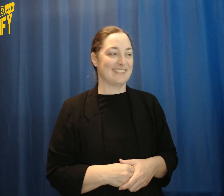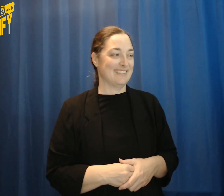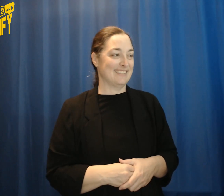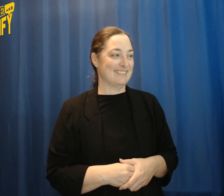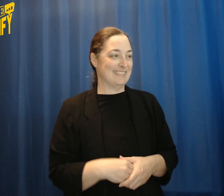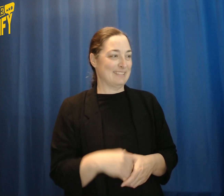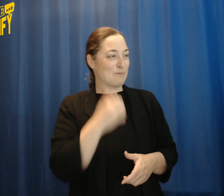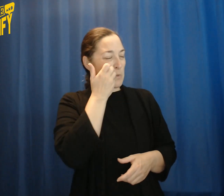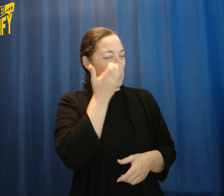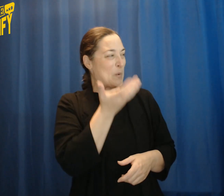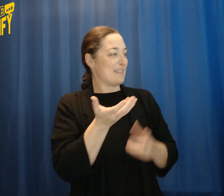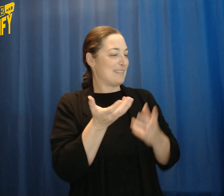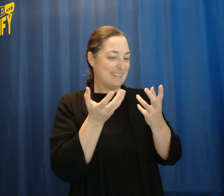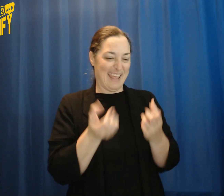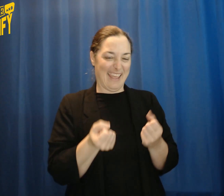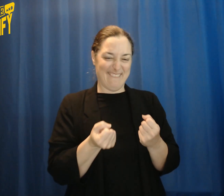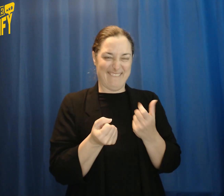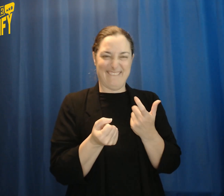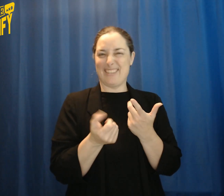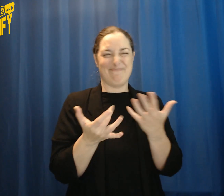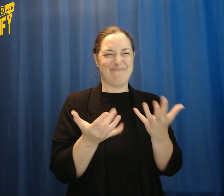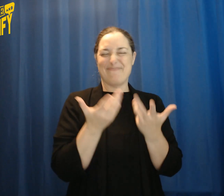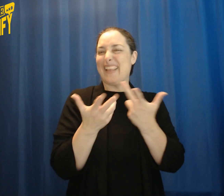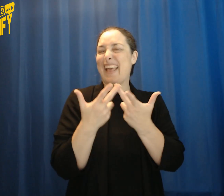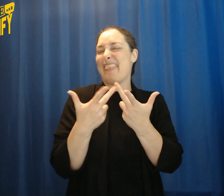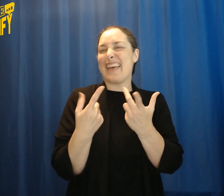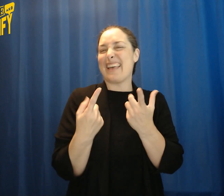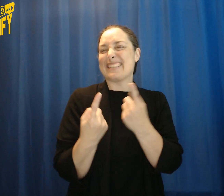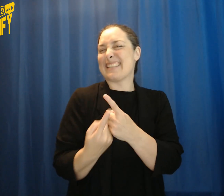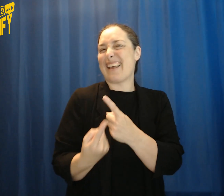by other stuff, and sometimes when you get